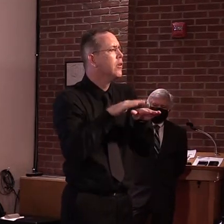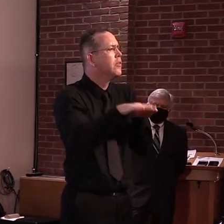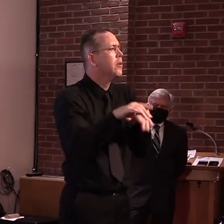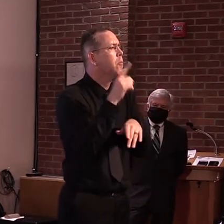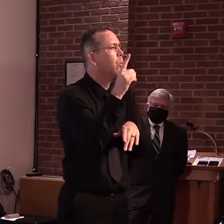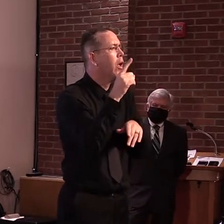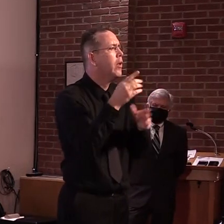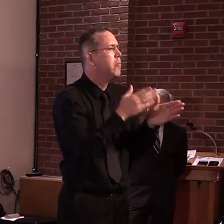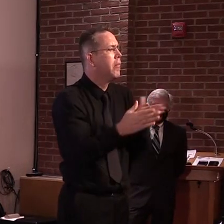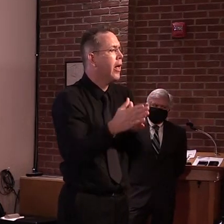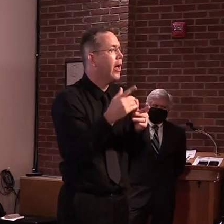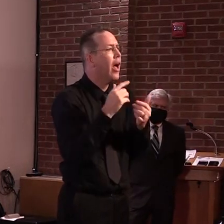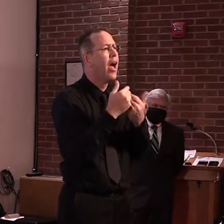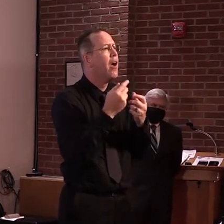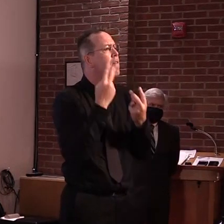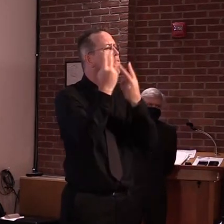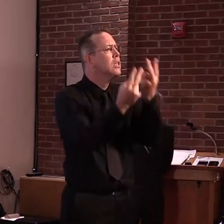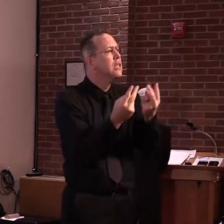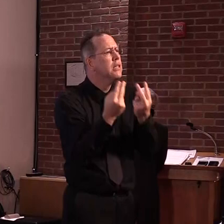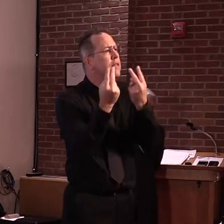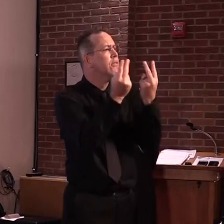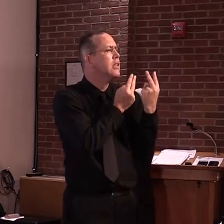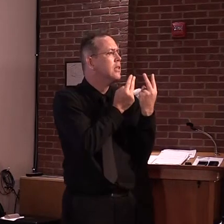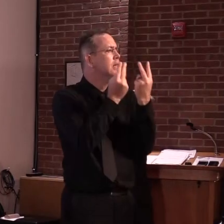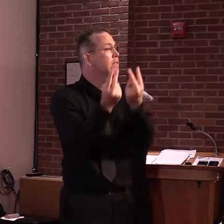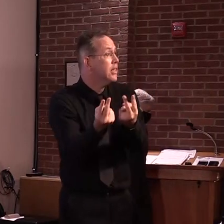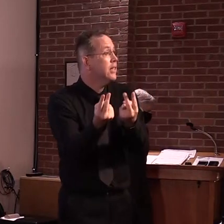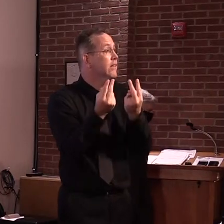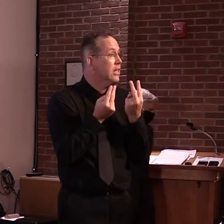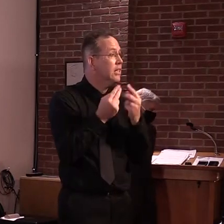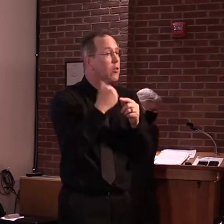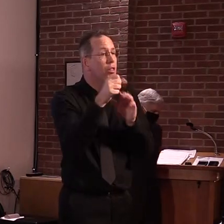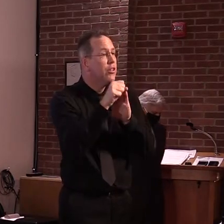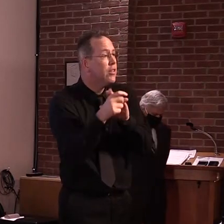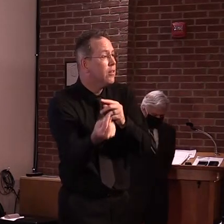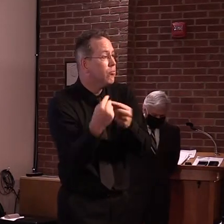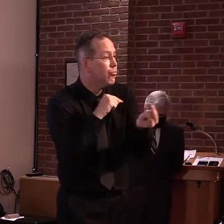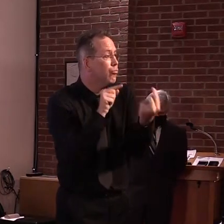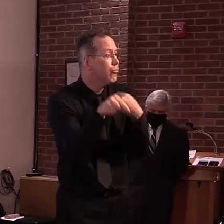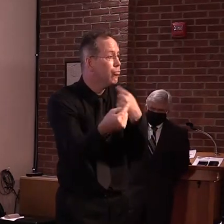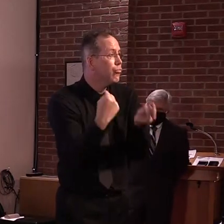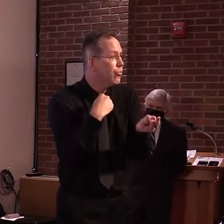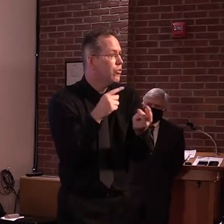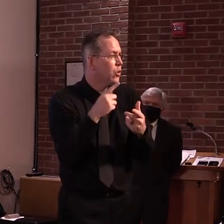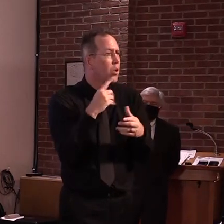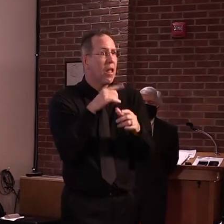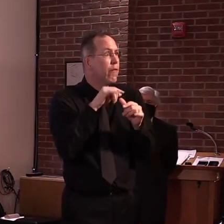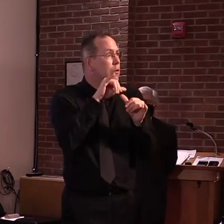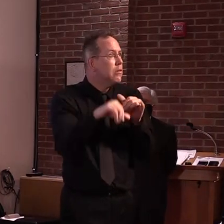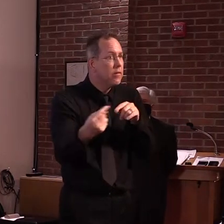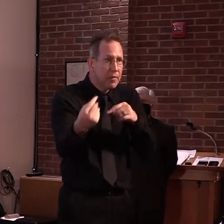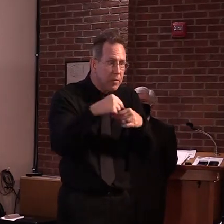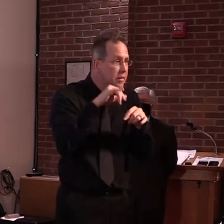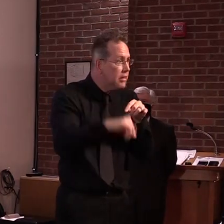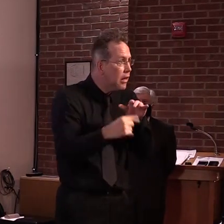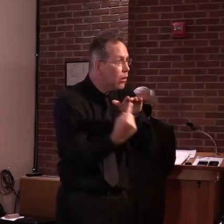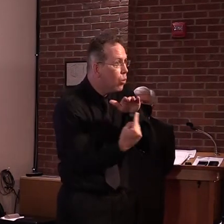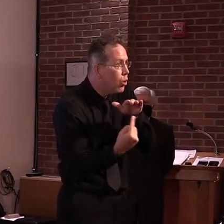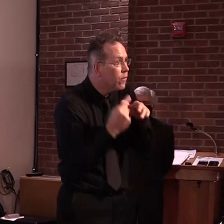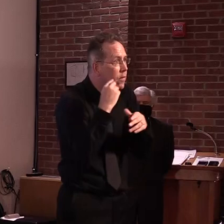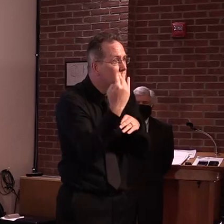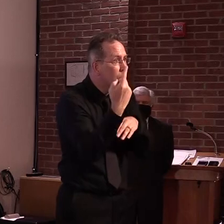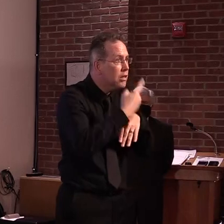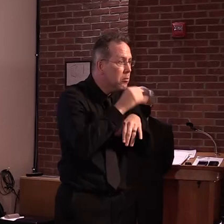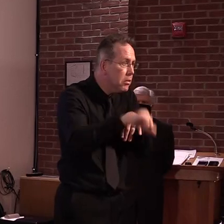which counties are no longer subject to the 14-day quarantine. Since our presentation last Friday, 7